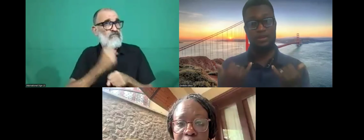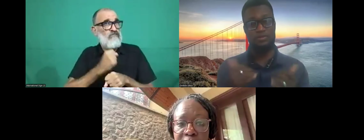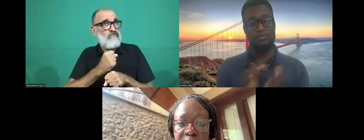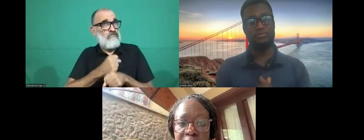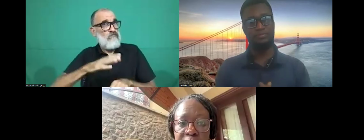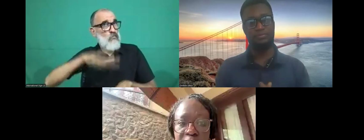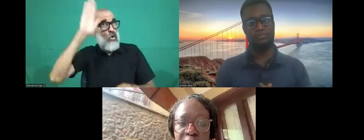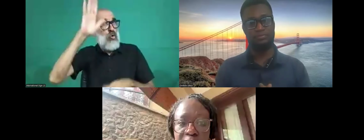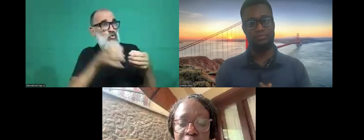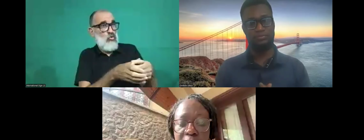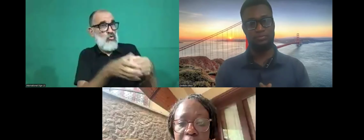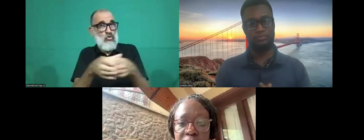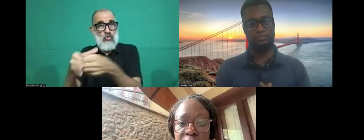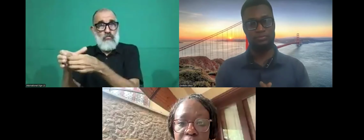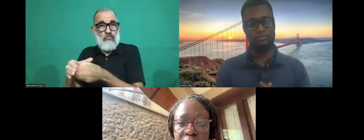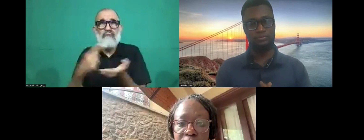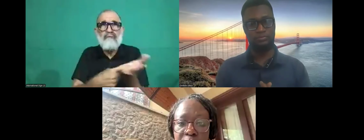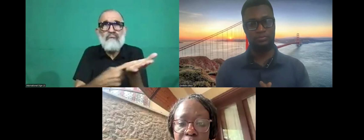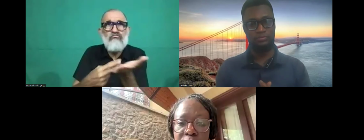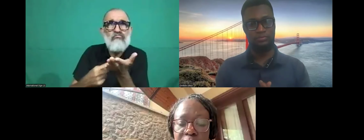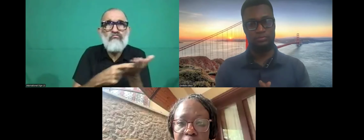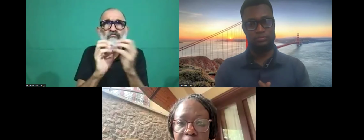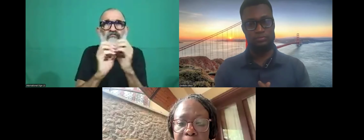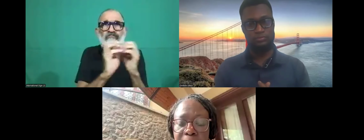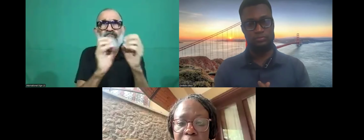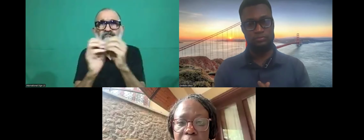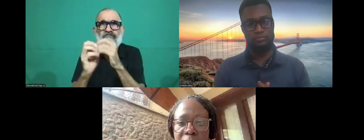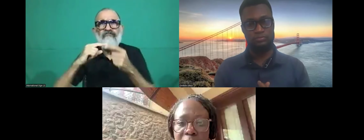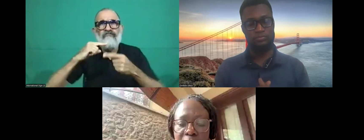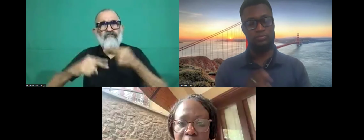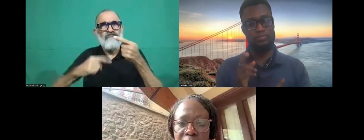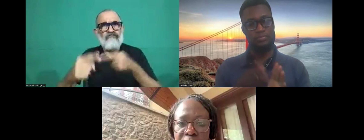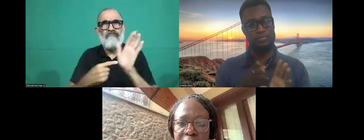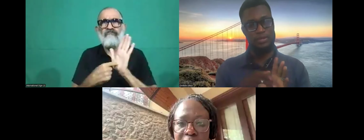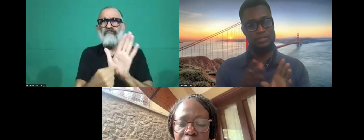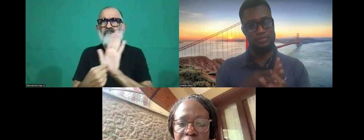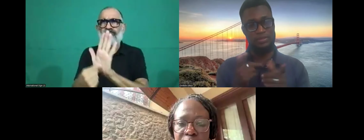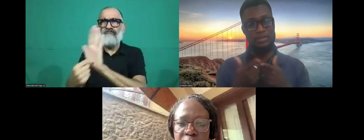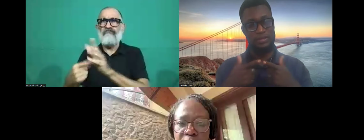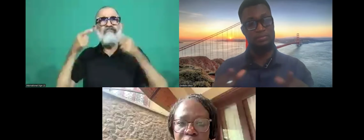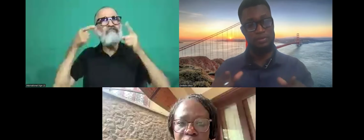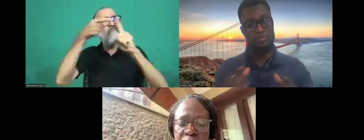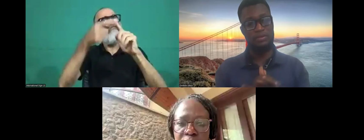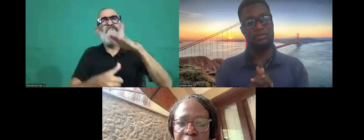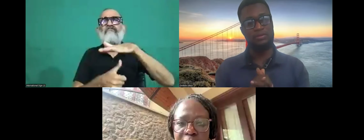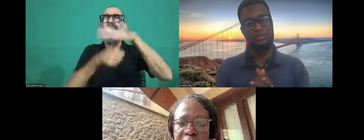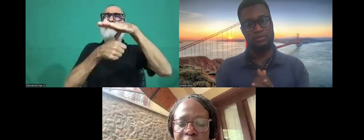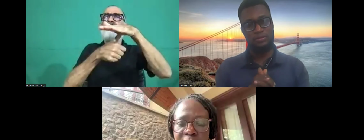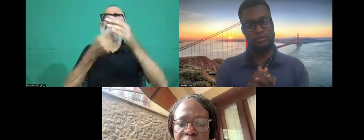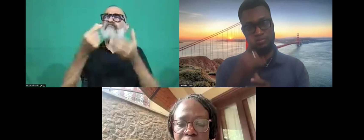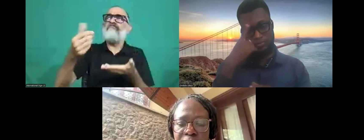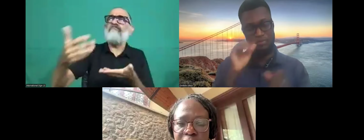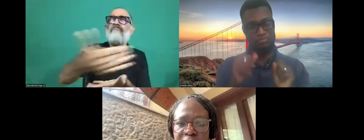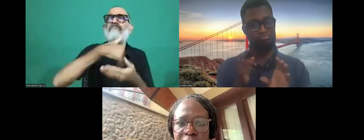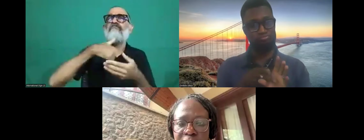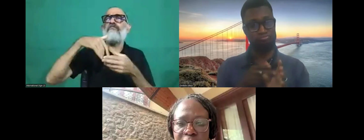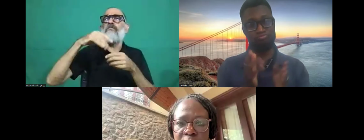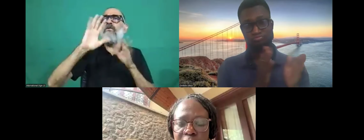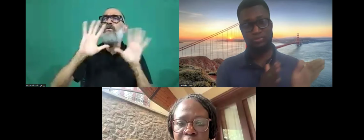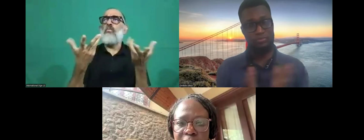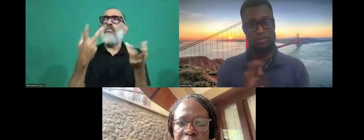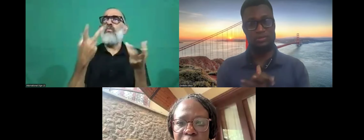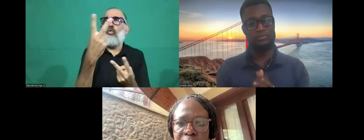to participate freely and to give your input as freely as possible based on your learnings and your reflections